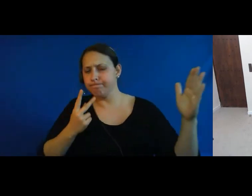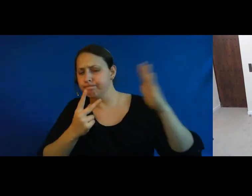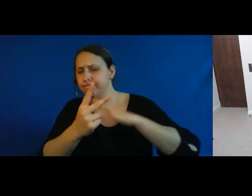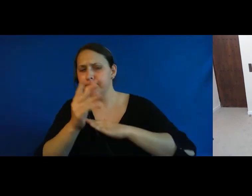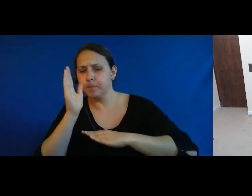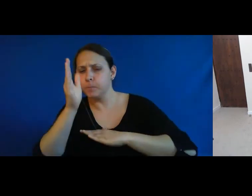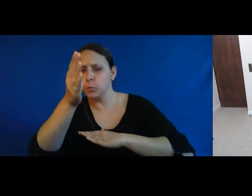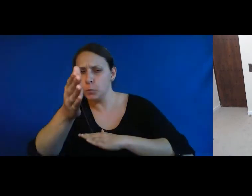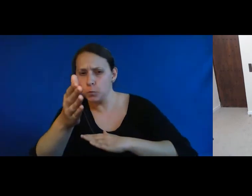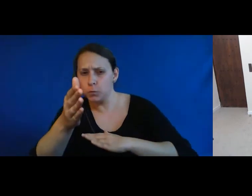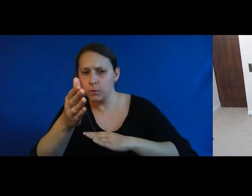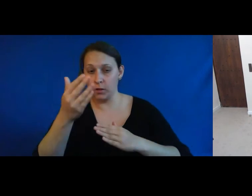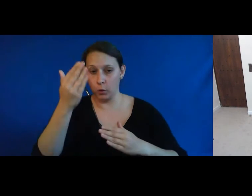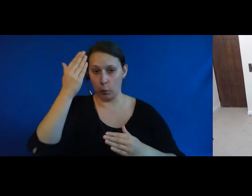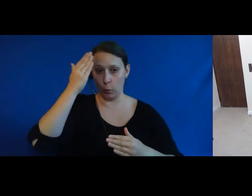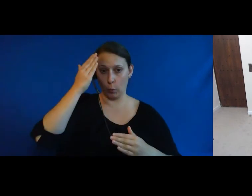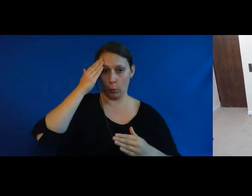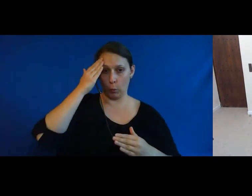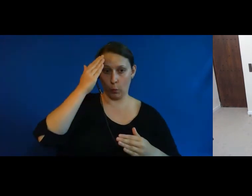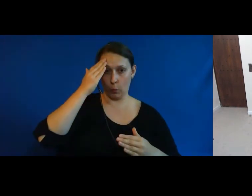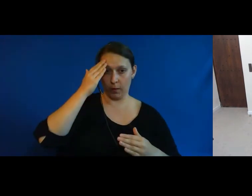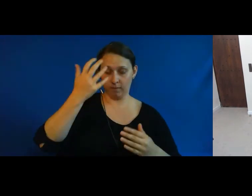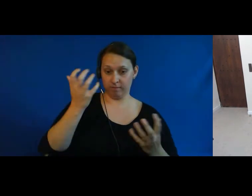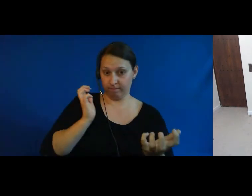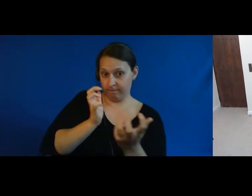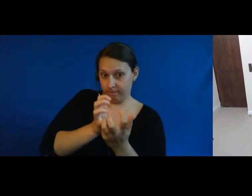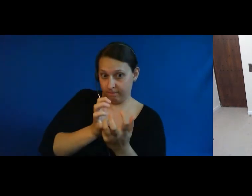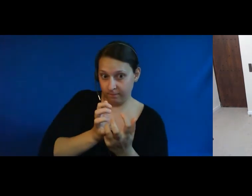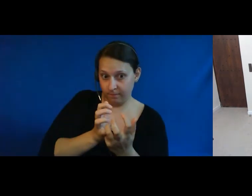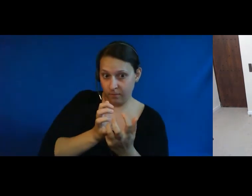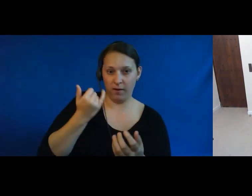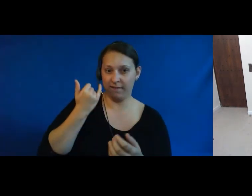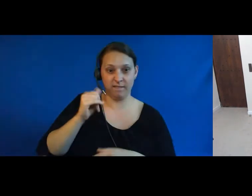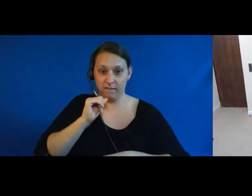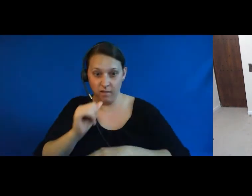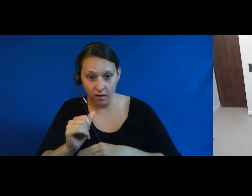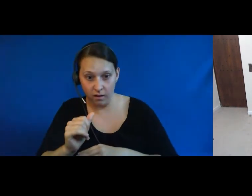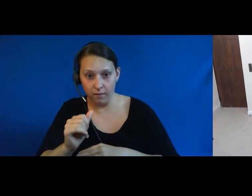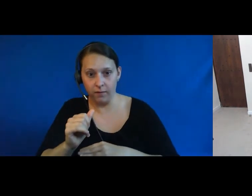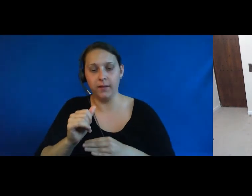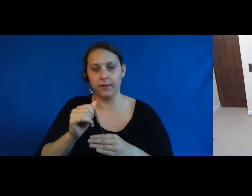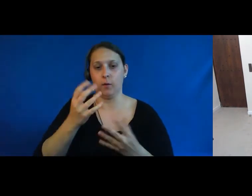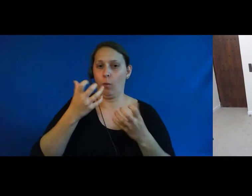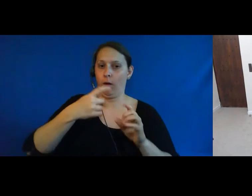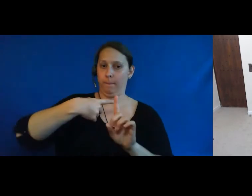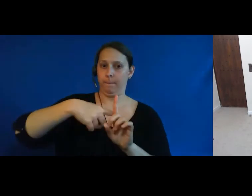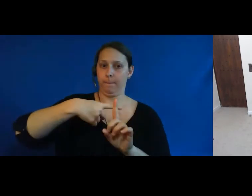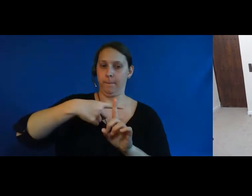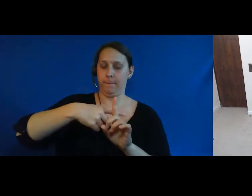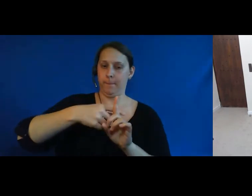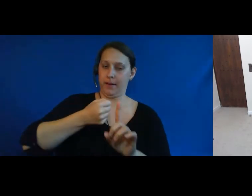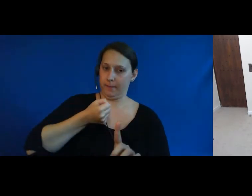And we'd be able to tell if our efforts with rewilding are having a positive effect, and if